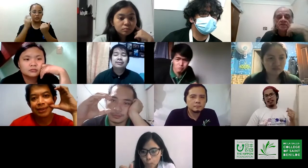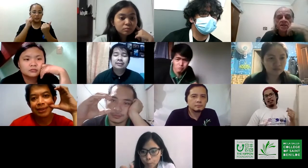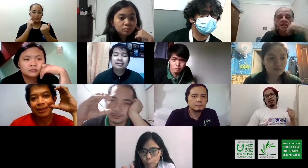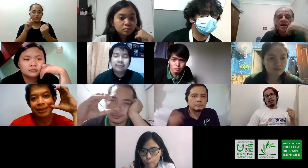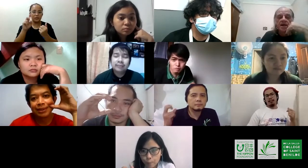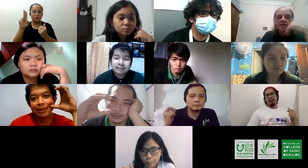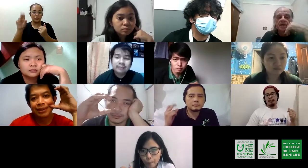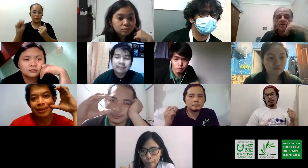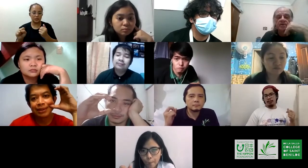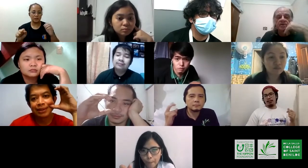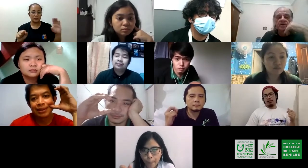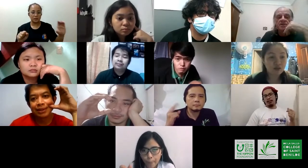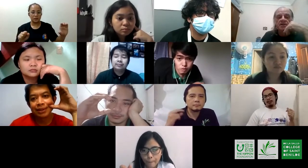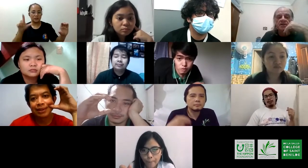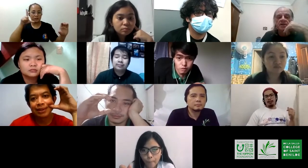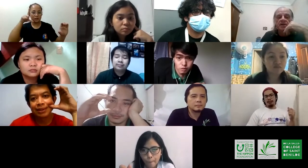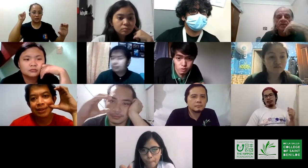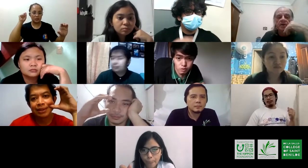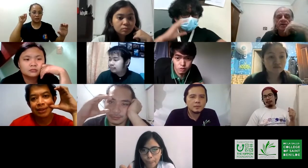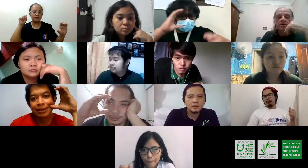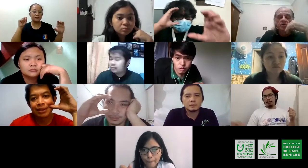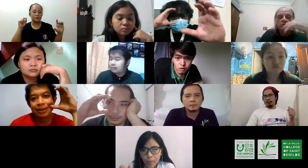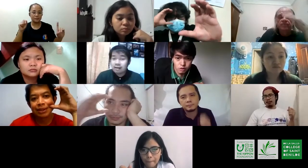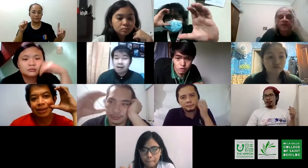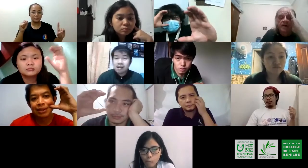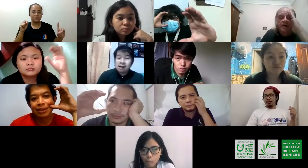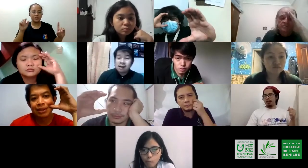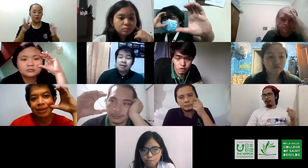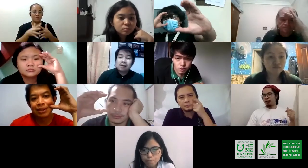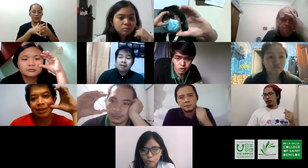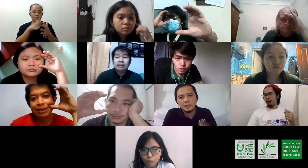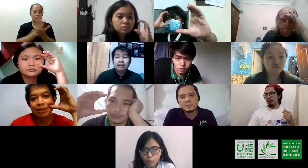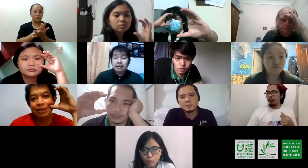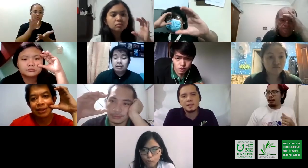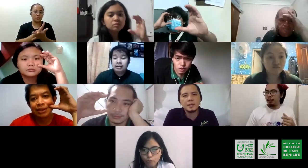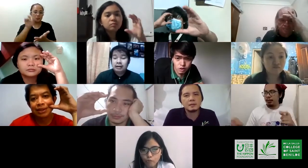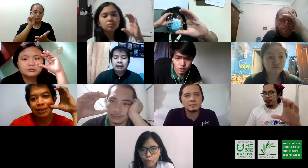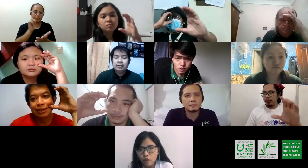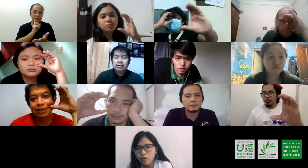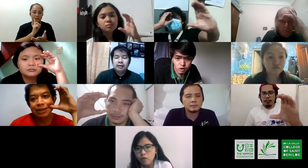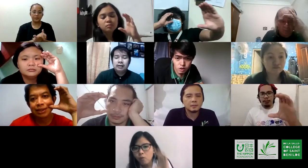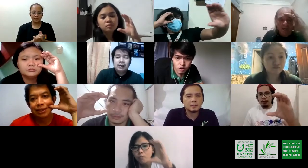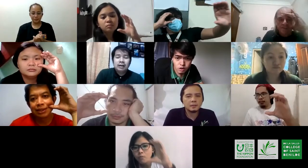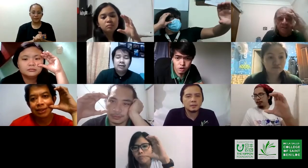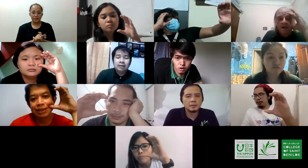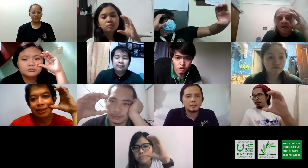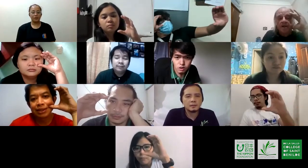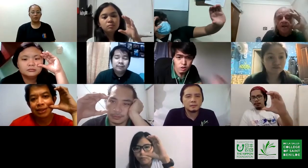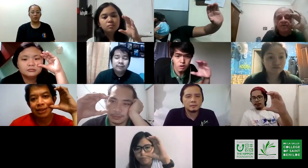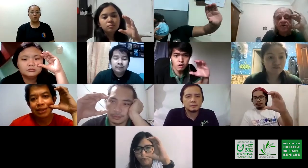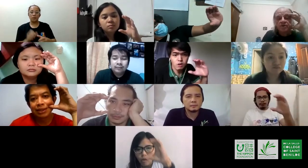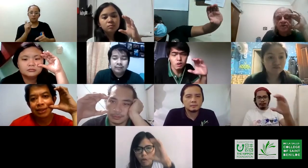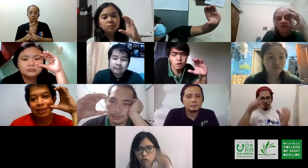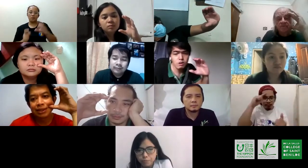C, Gallaudet University. D, American School for the Deaf. C. Yes. The first